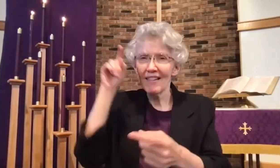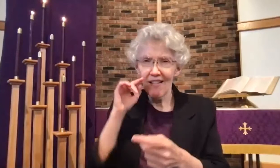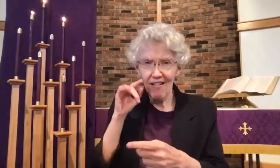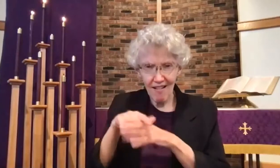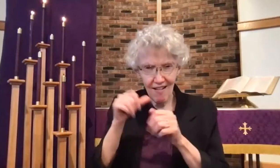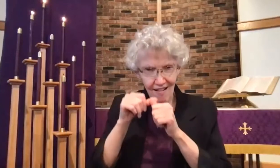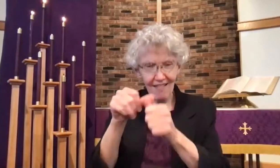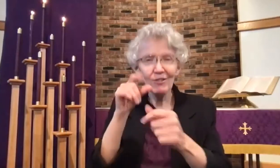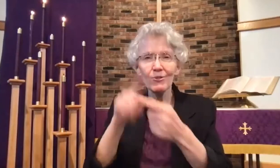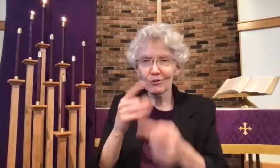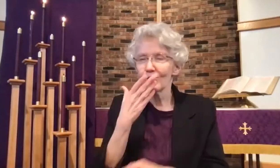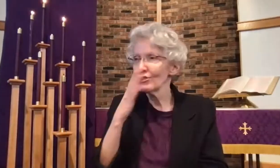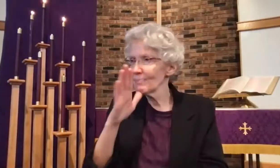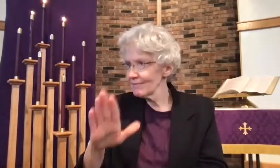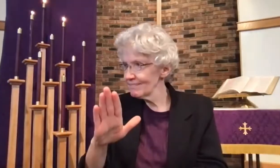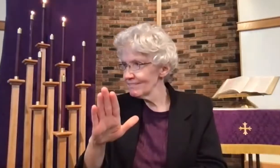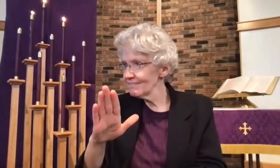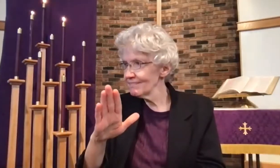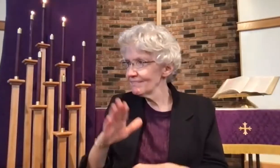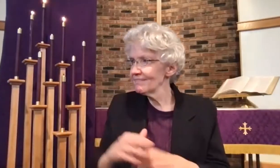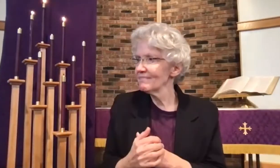into Jerusalem on a donkey.